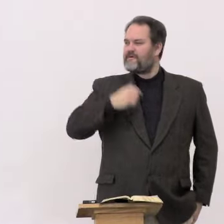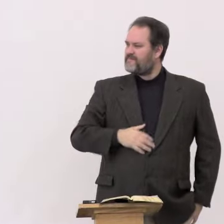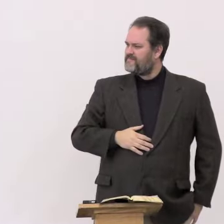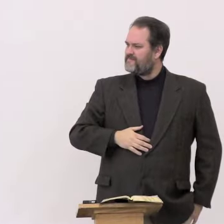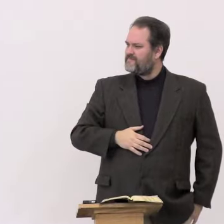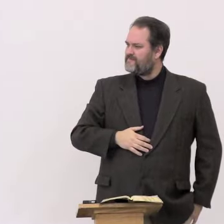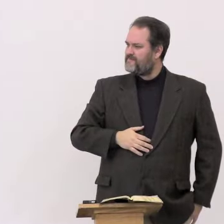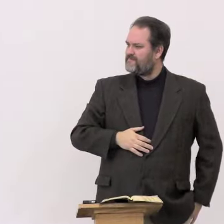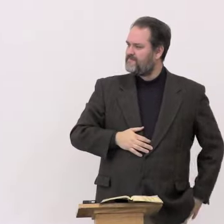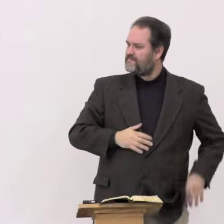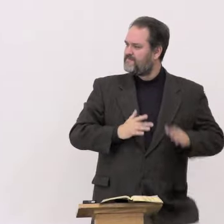pride.